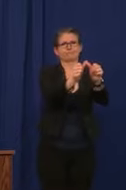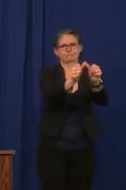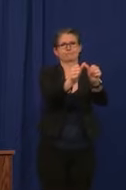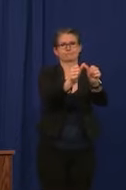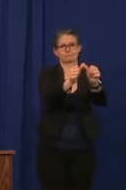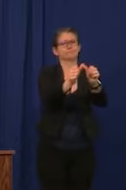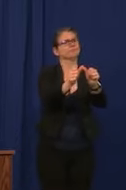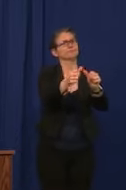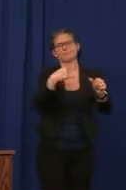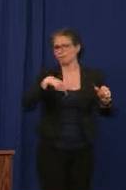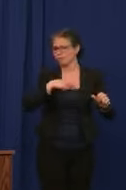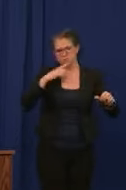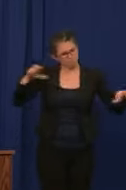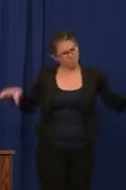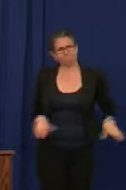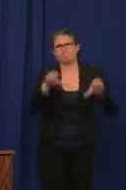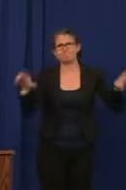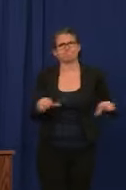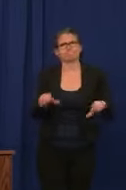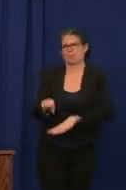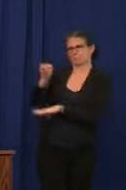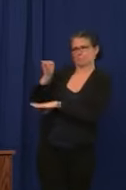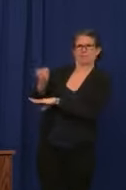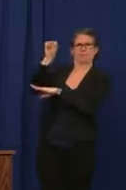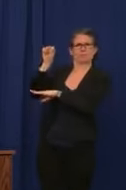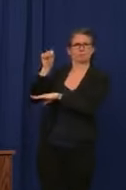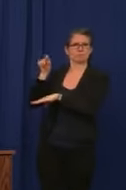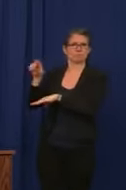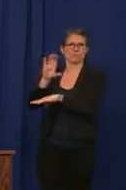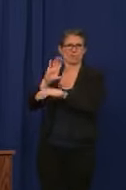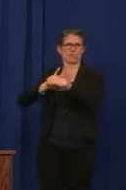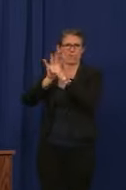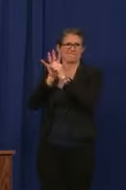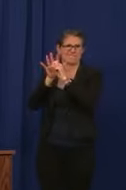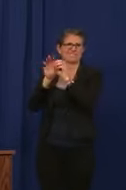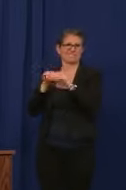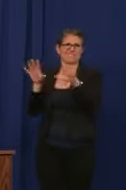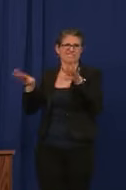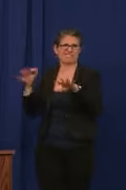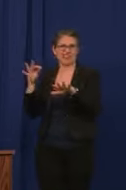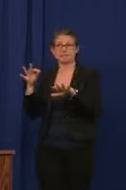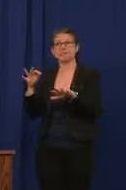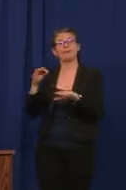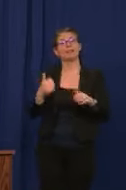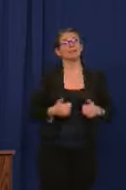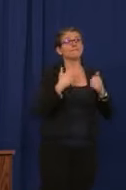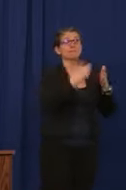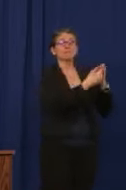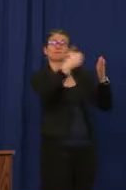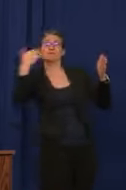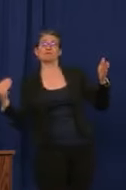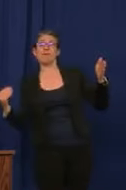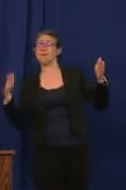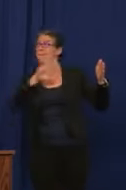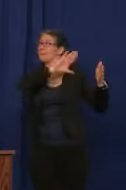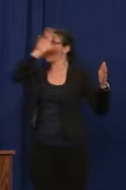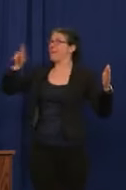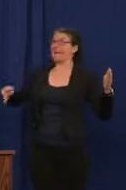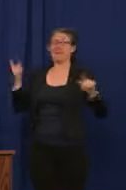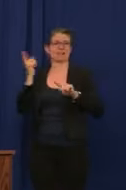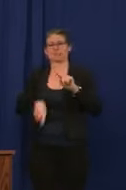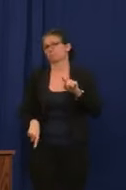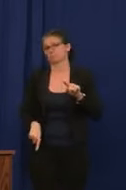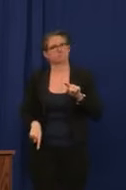and foremost. We don't take significant steps towards reviving the economy until we defeat the virus, because